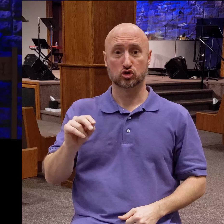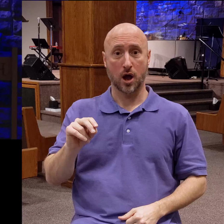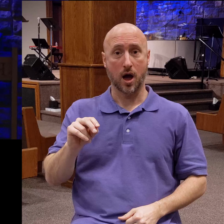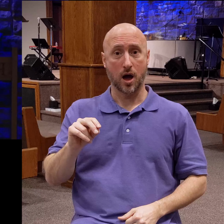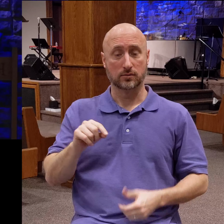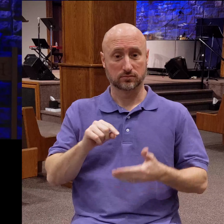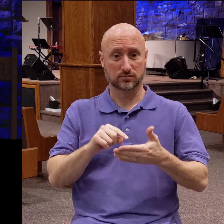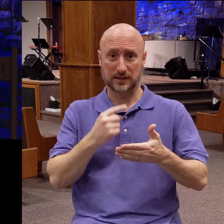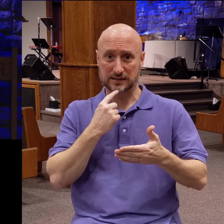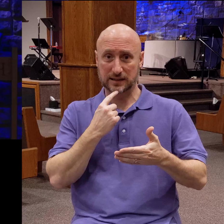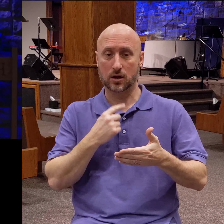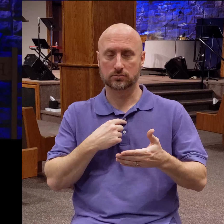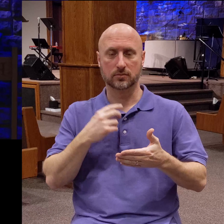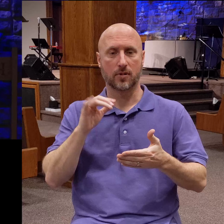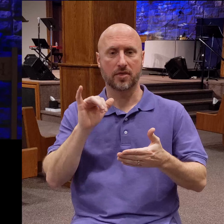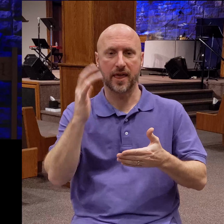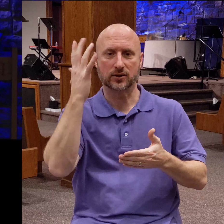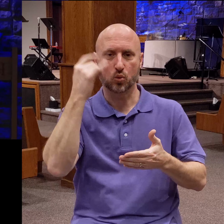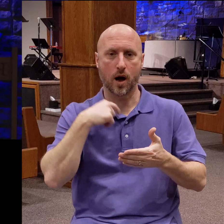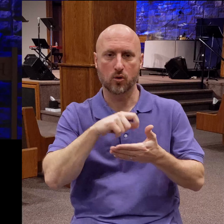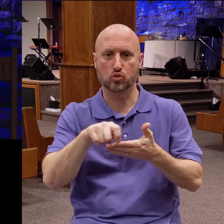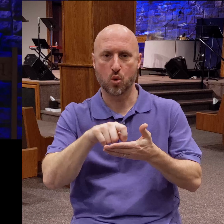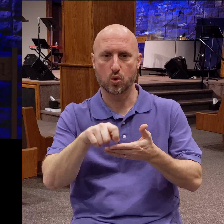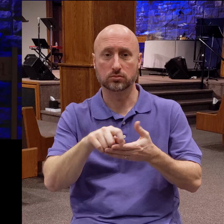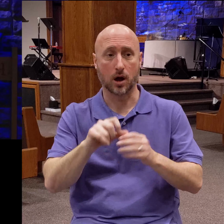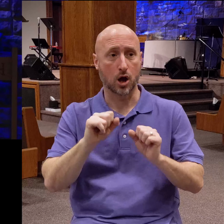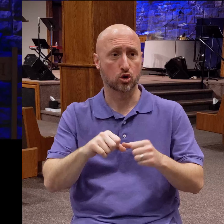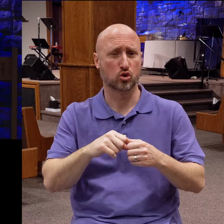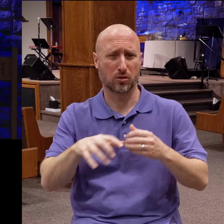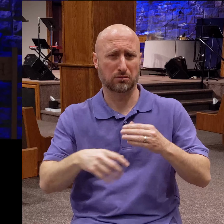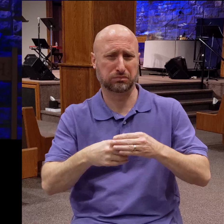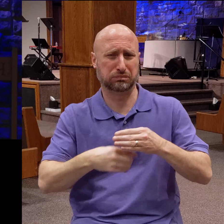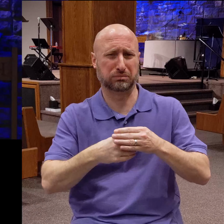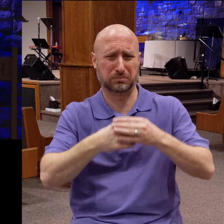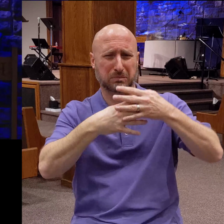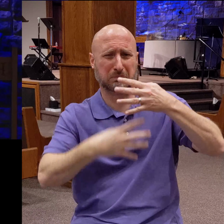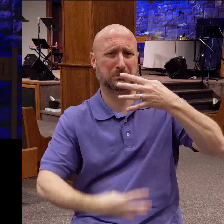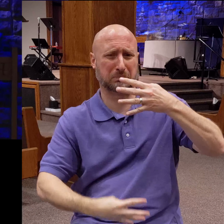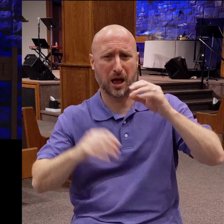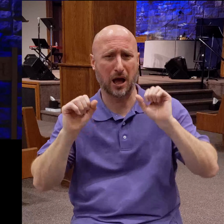John said, you know, that's why I wrote. Could have wrote a lot of other things.